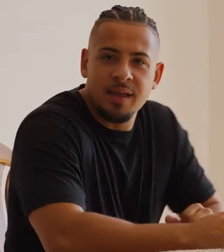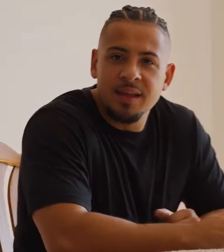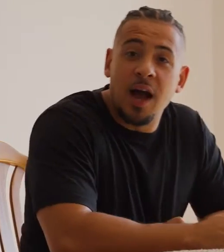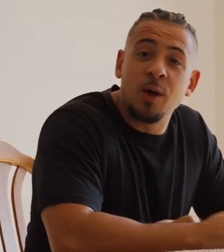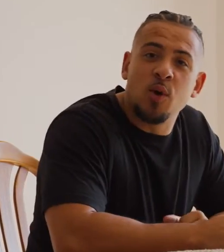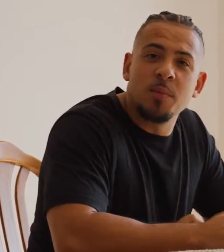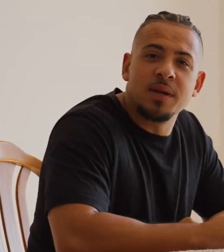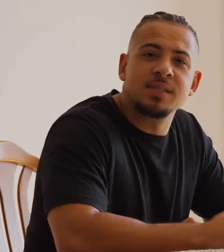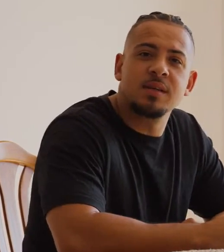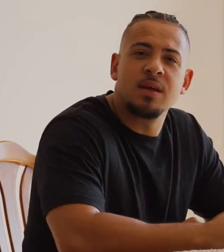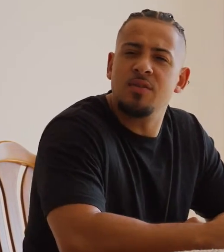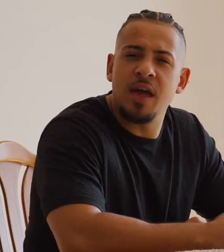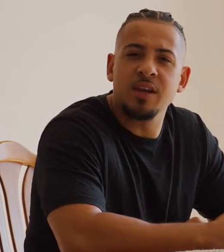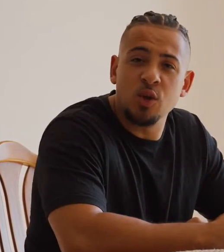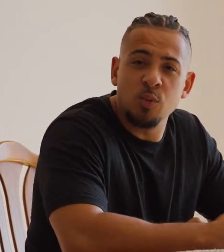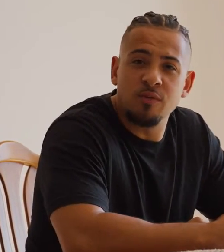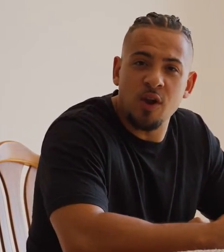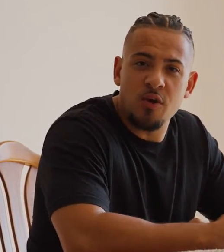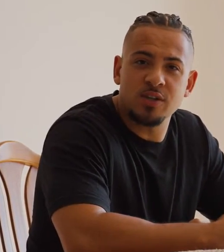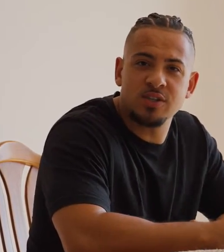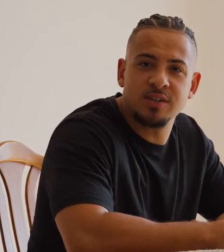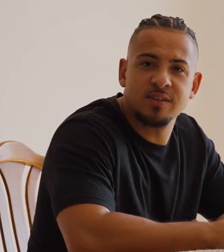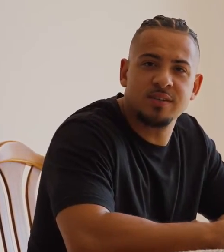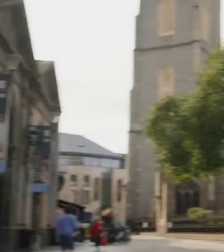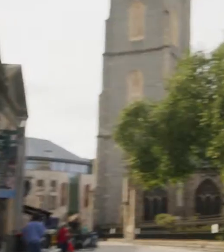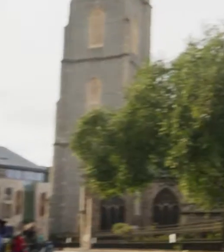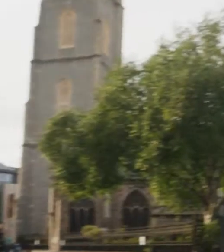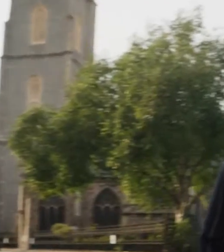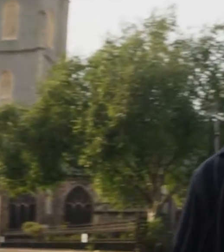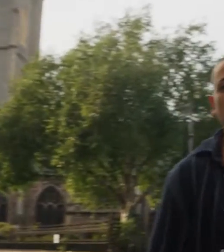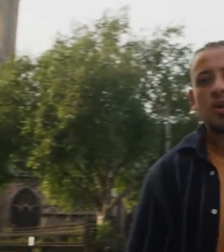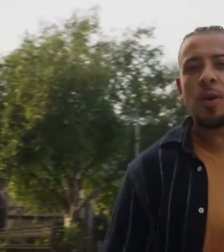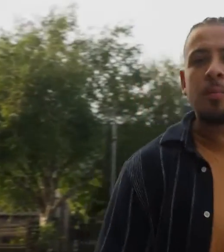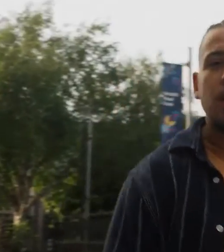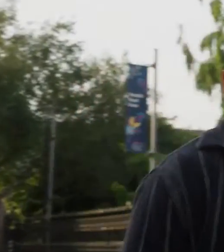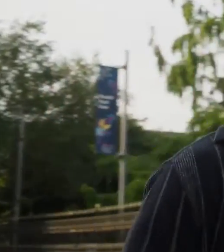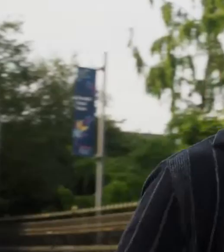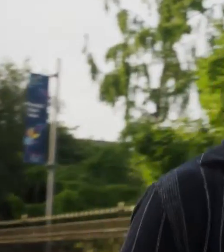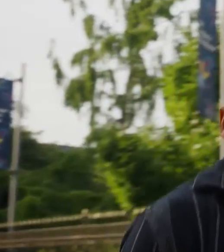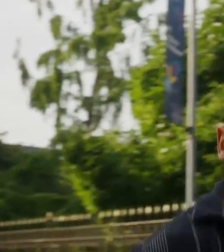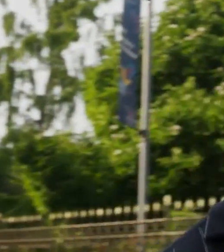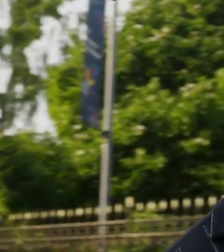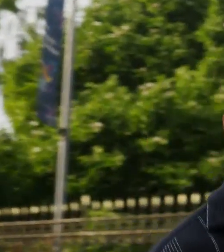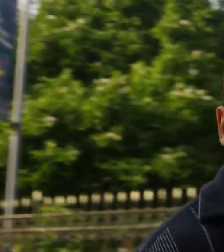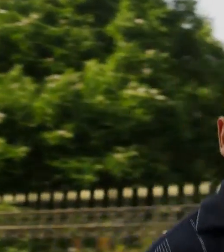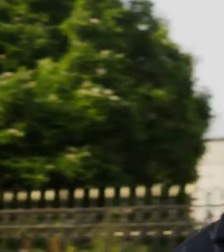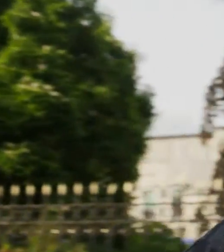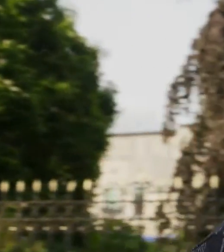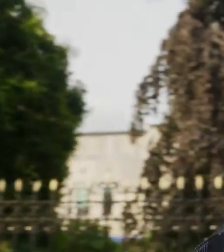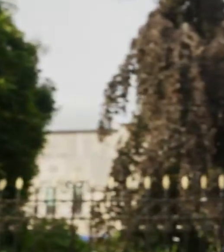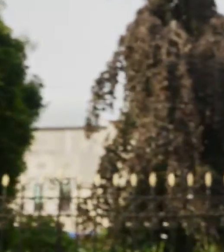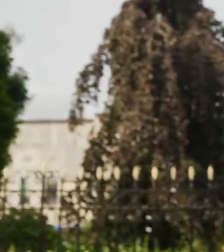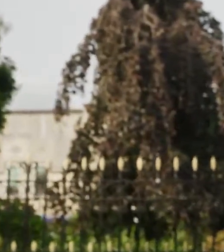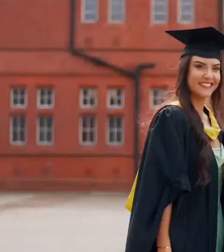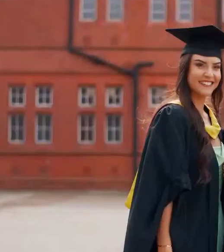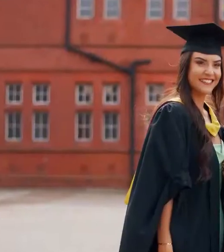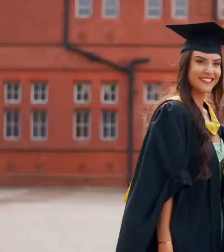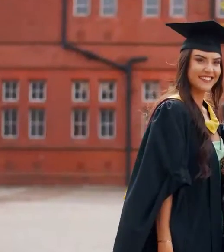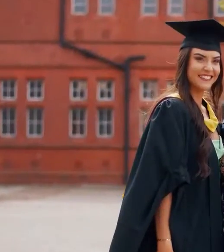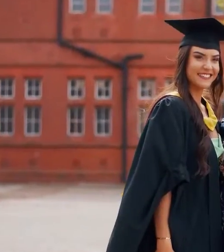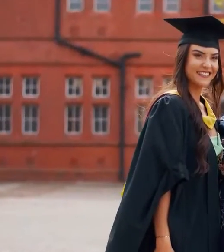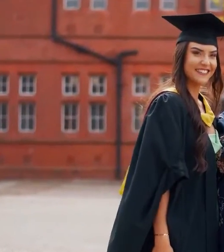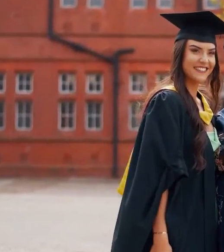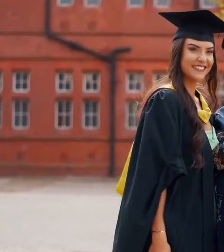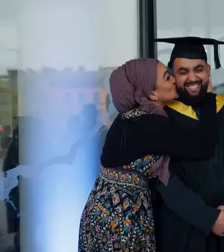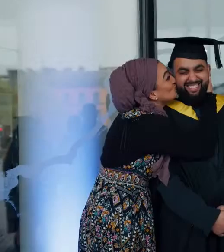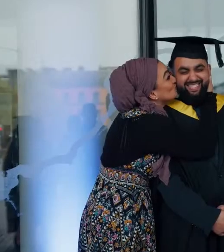in the morning. I promise, then you will flourish. You might not know it, but you are an inspiration to somebody.